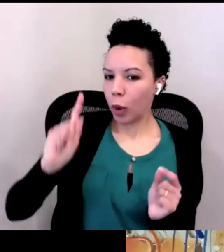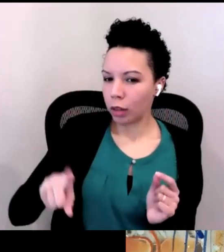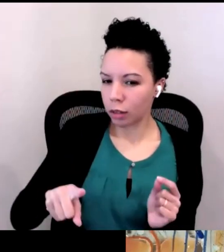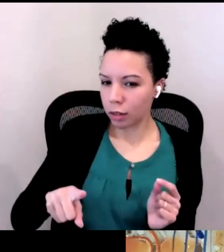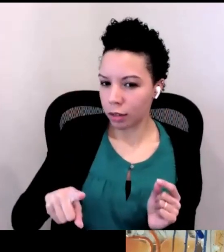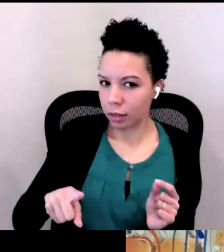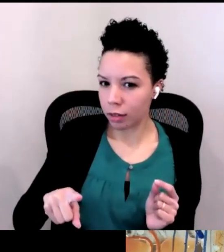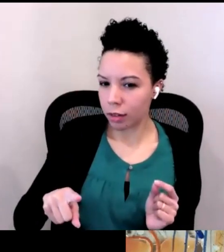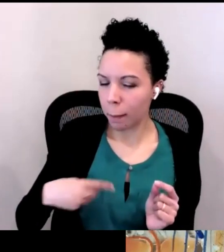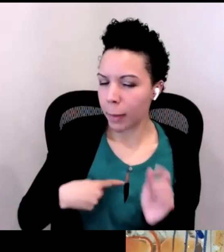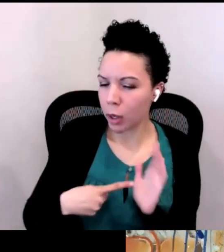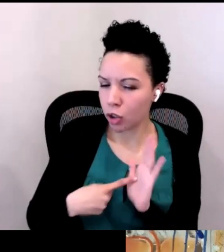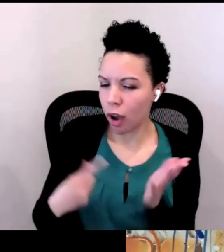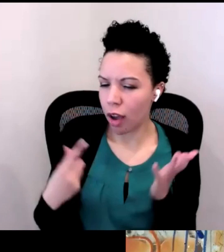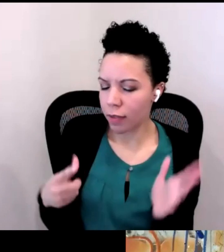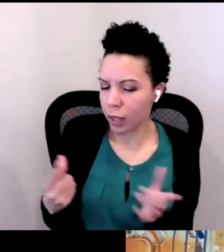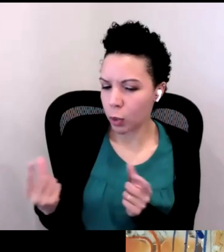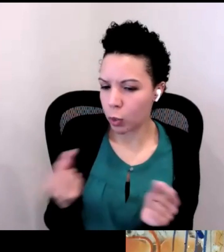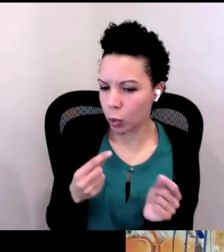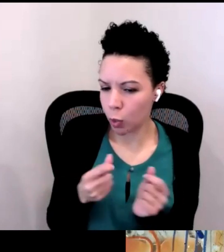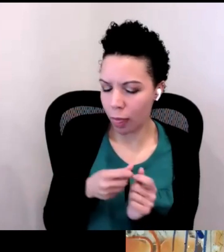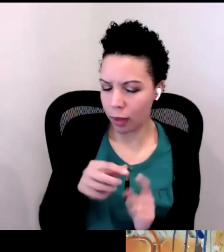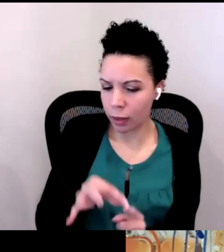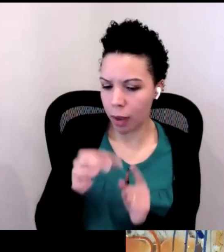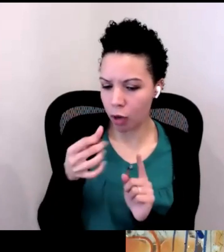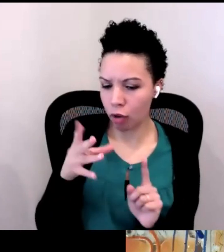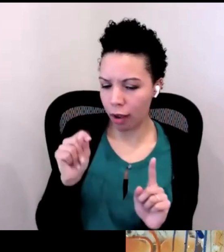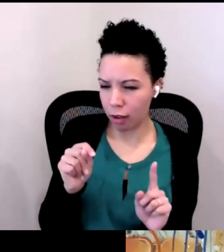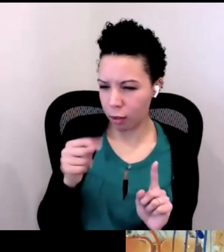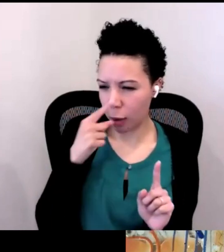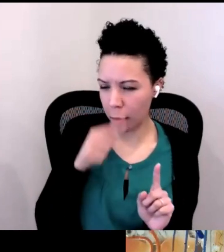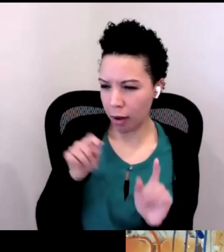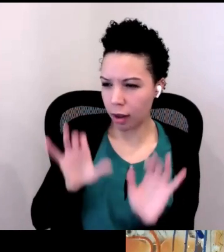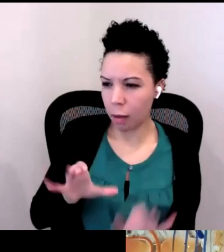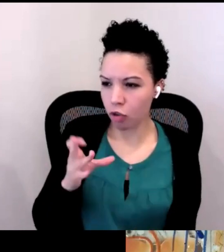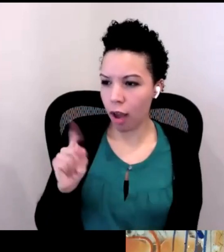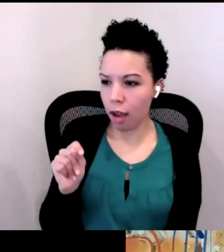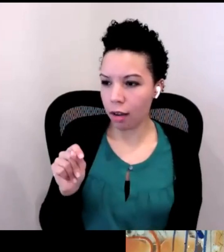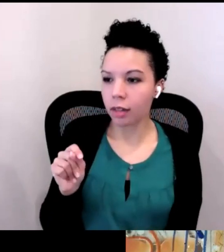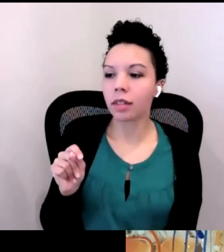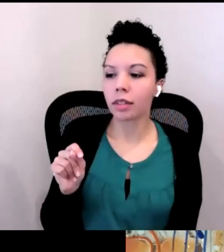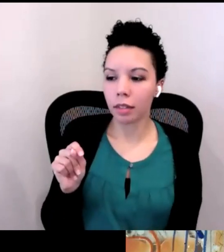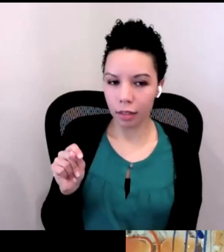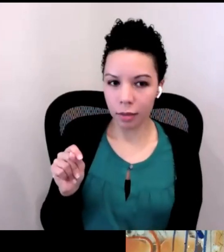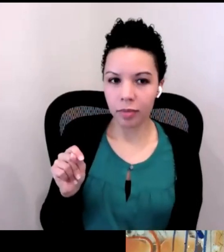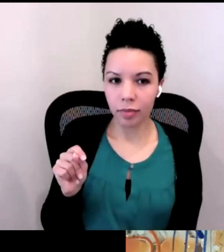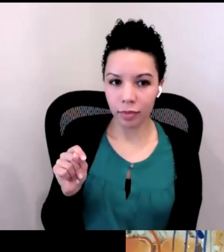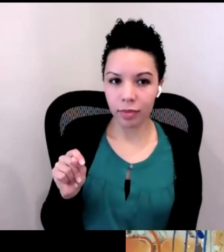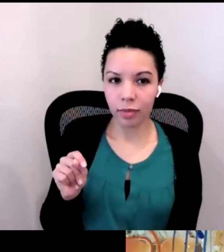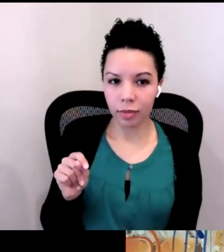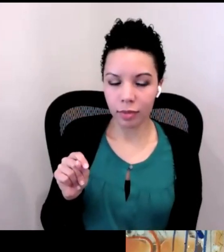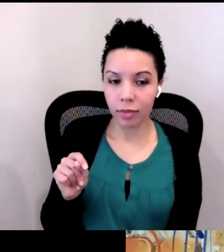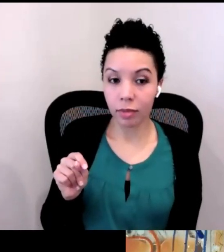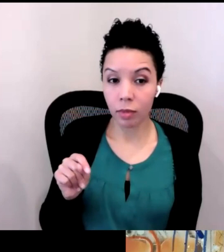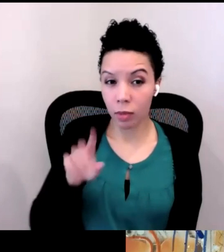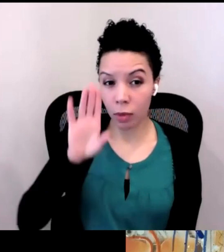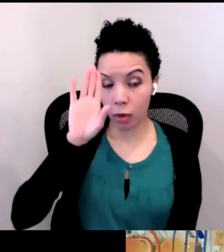I've done with this special guest? Can anybody tell me in the chat? There we go, right away. And Jessica and everybody else, please